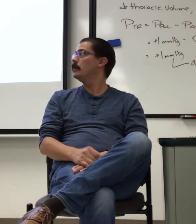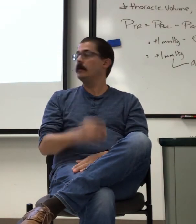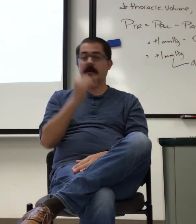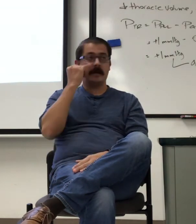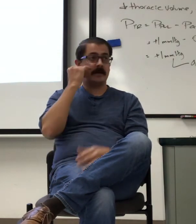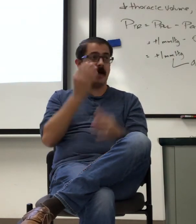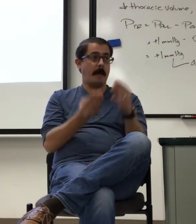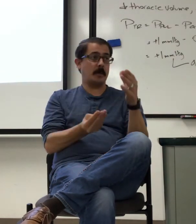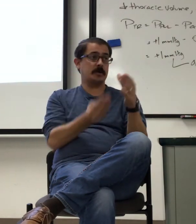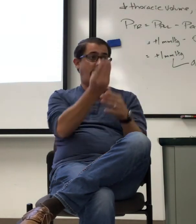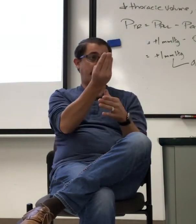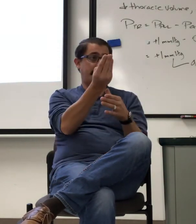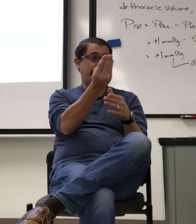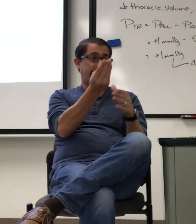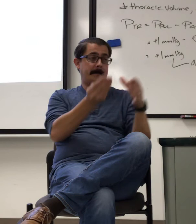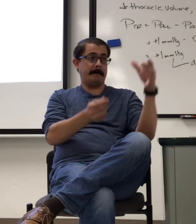up?